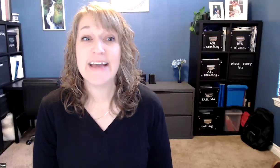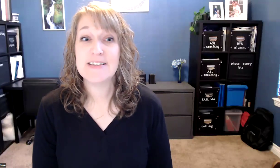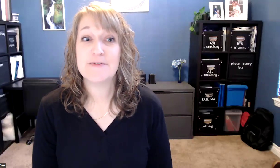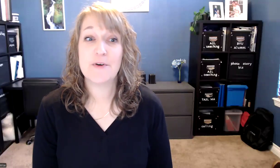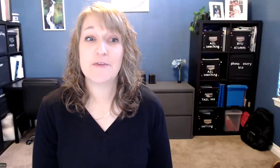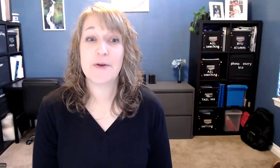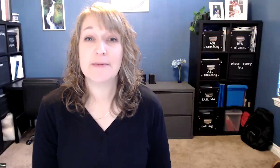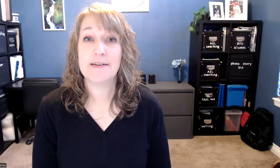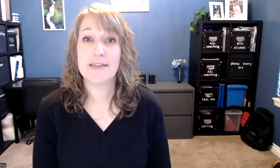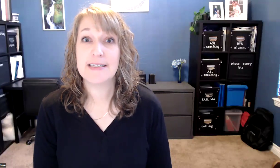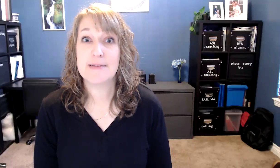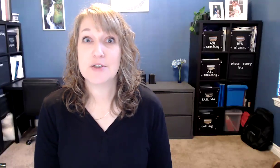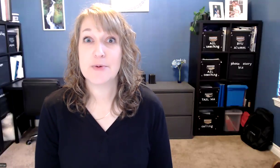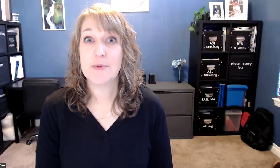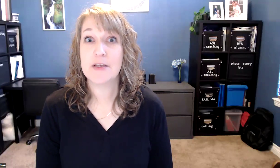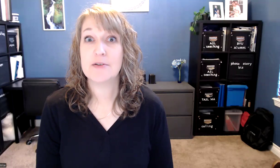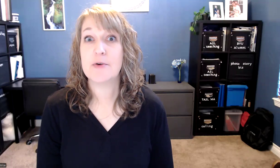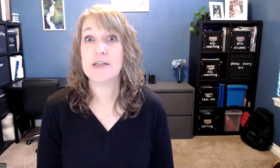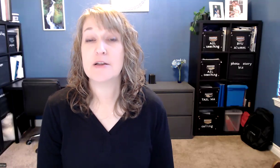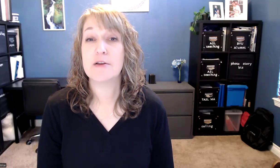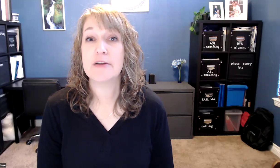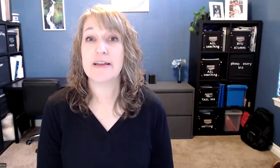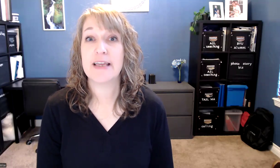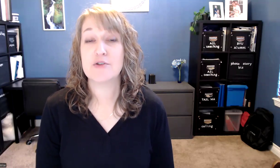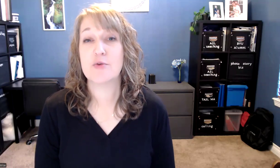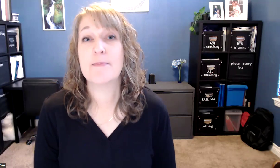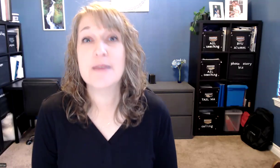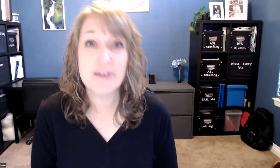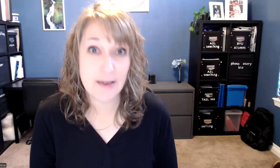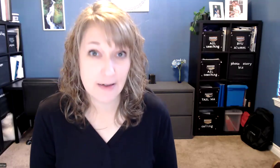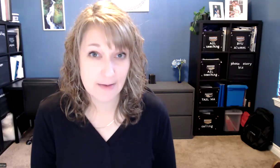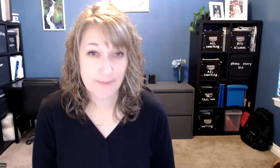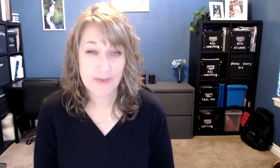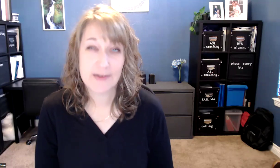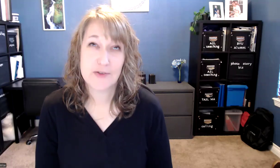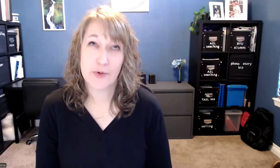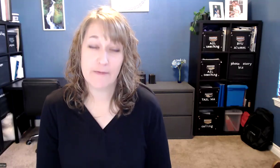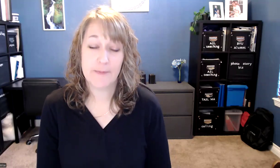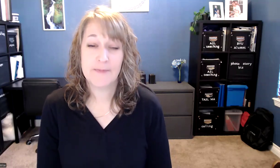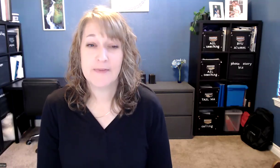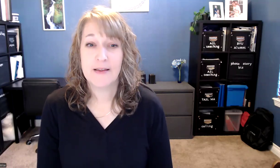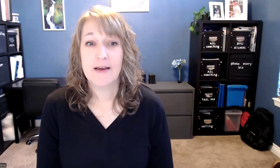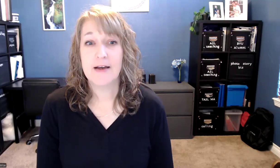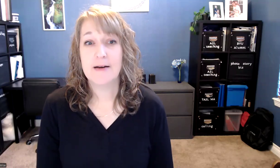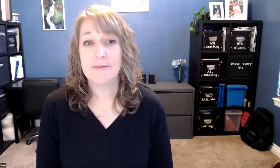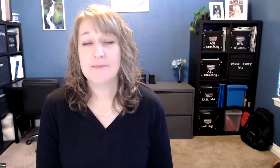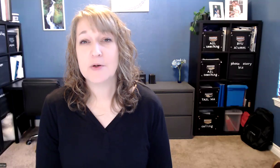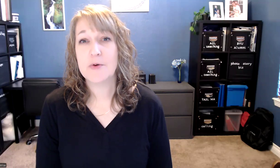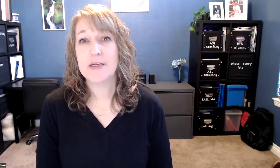Next, for vocabulary list number 21, you're going to learn how to count to 1,000,000, sort of. We're going